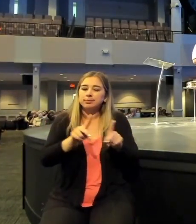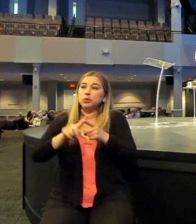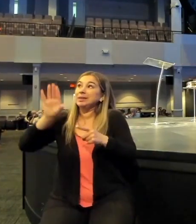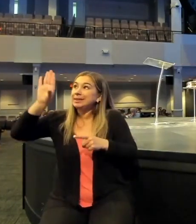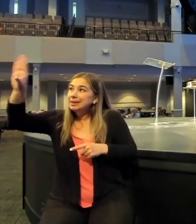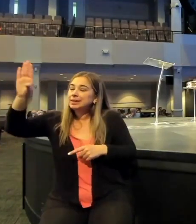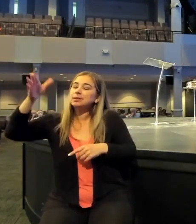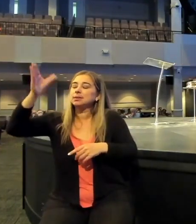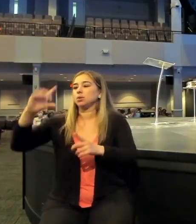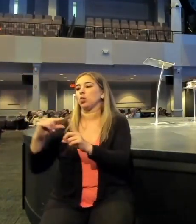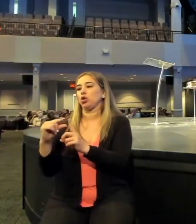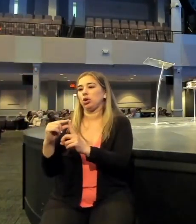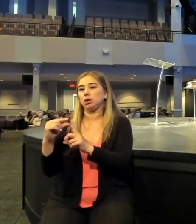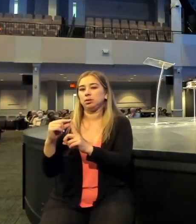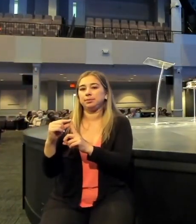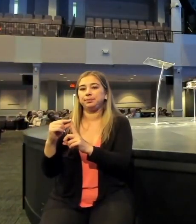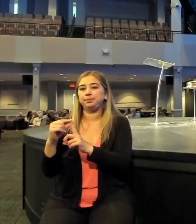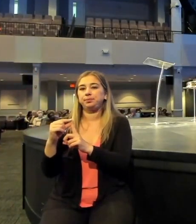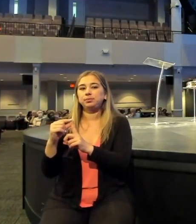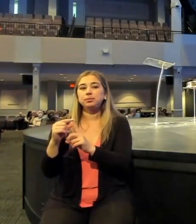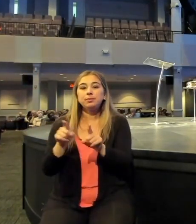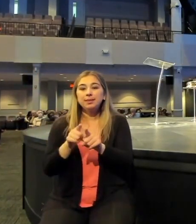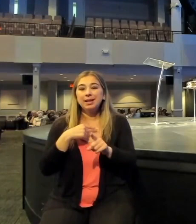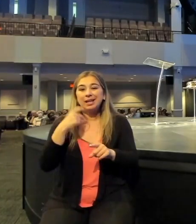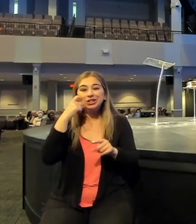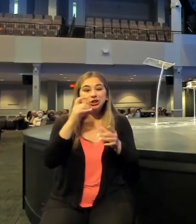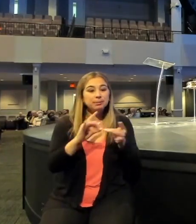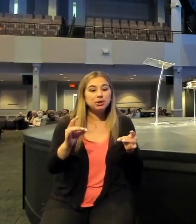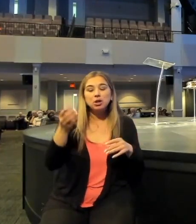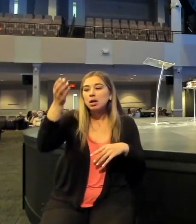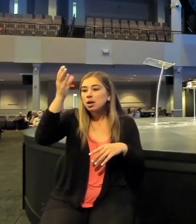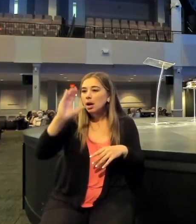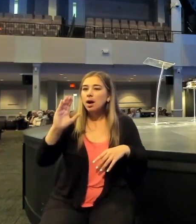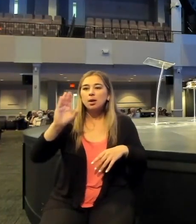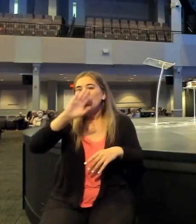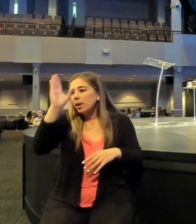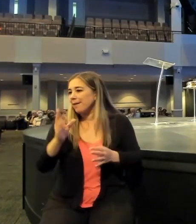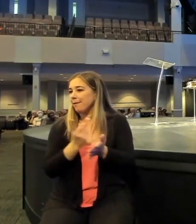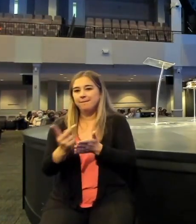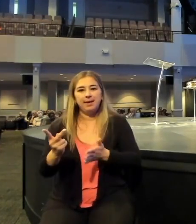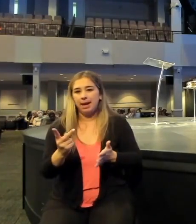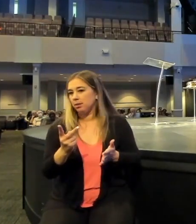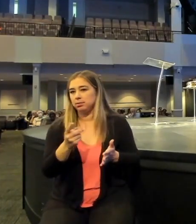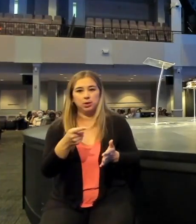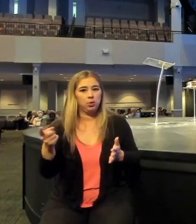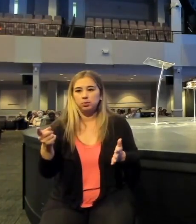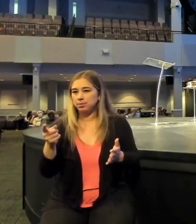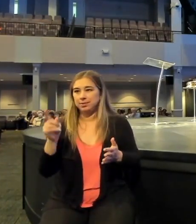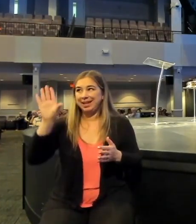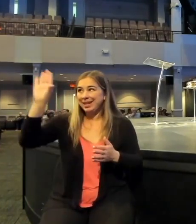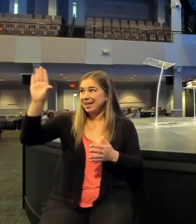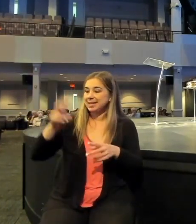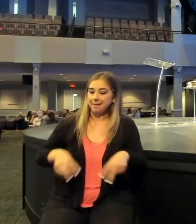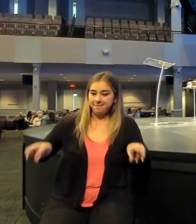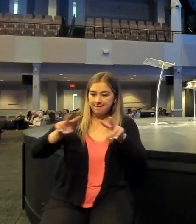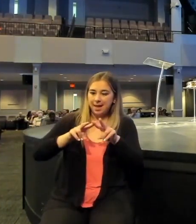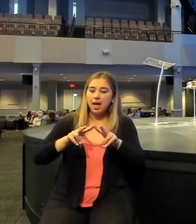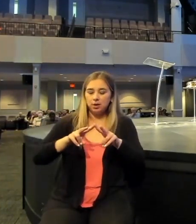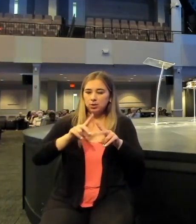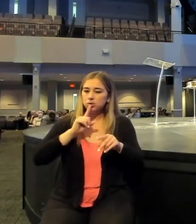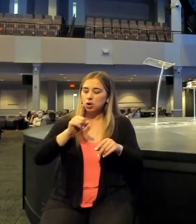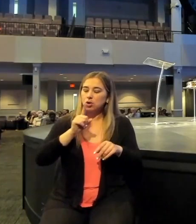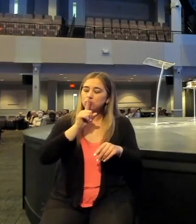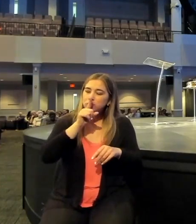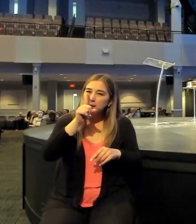His Word. There's nothing, because as we said a few moments ago, God will never fail you, okay? His values are true